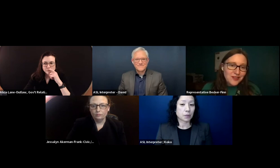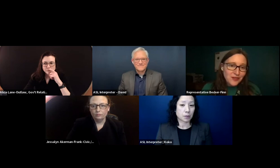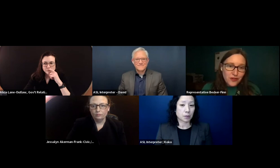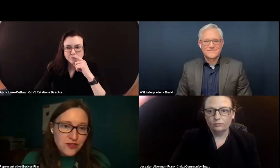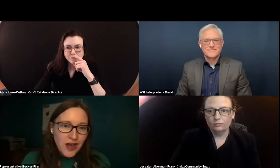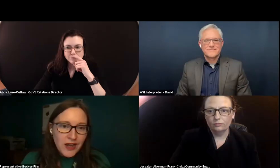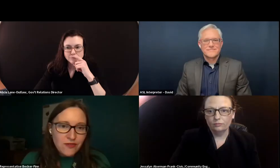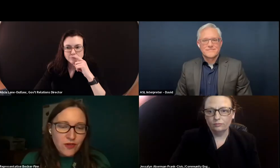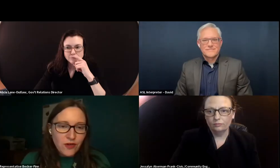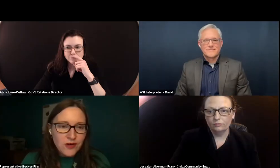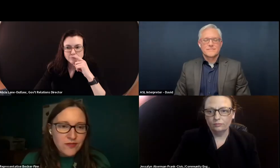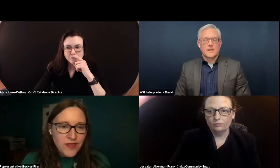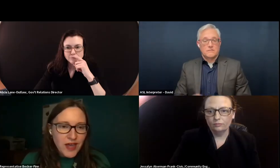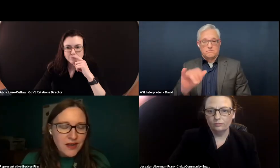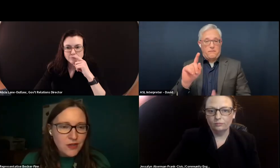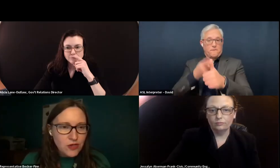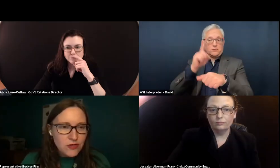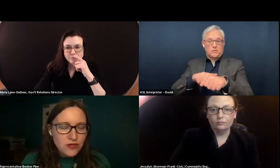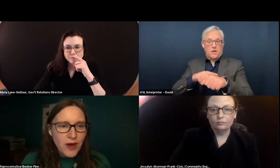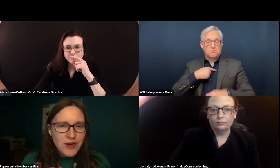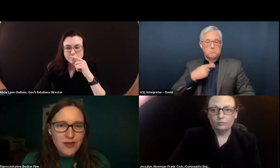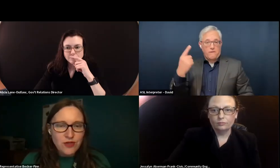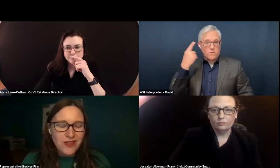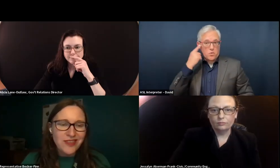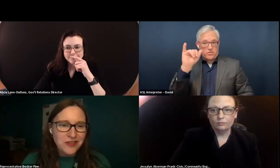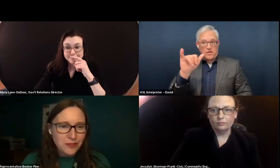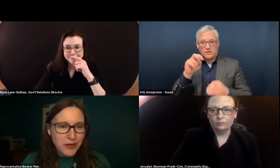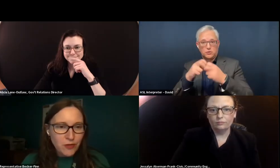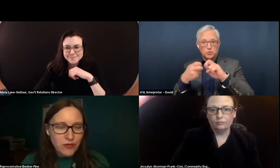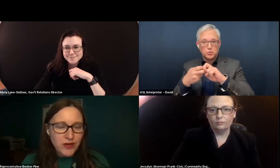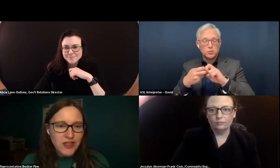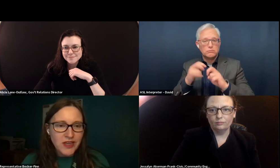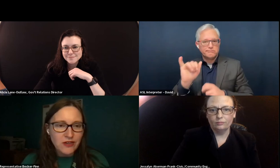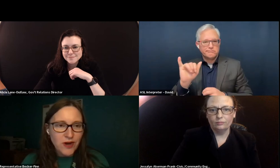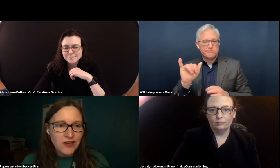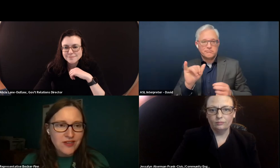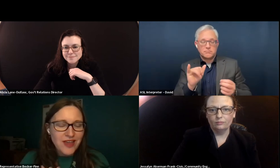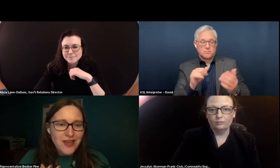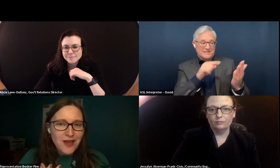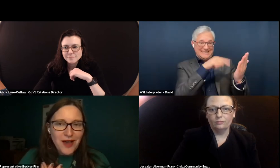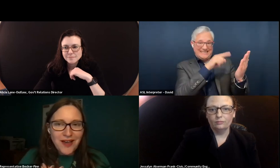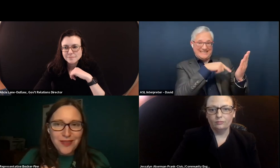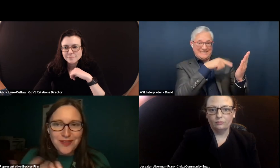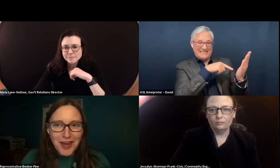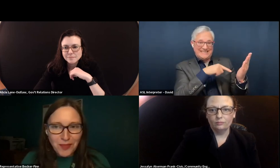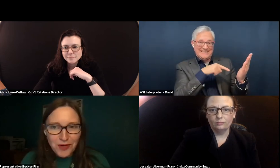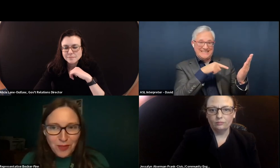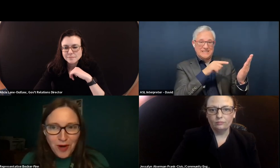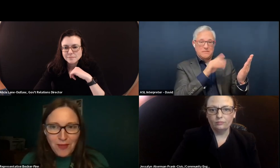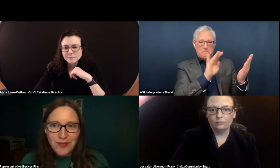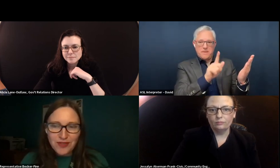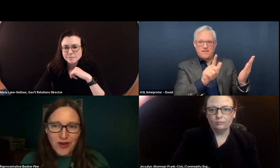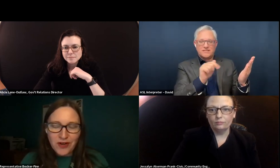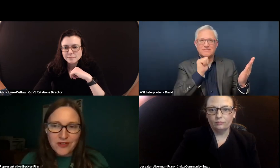I mean, that's the first I've heard of that issue. So I'm not sure that this bill would really address the second part of